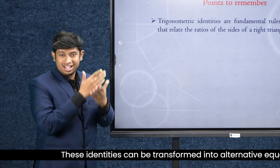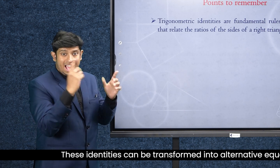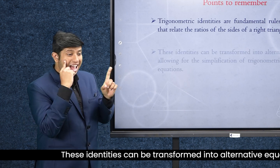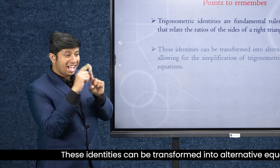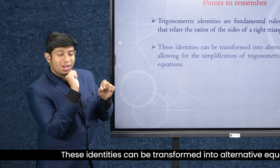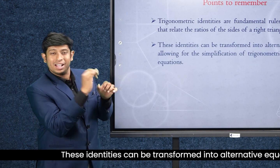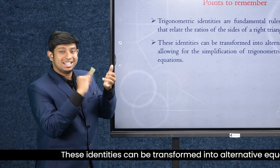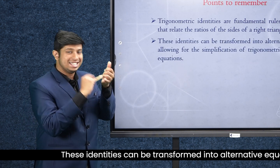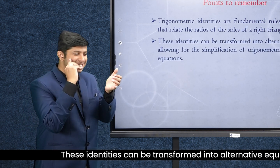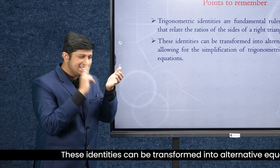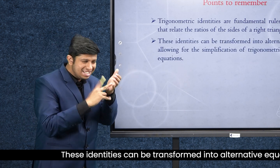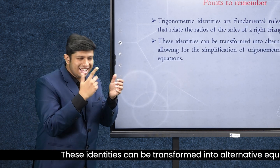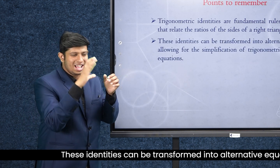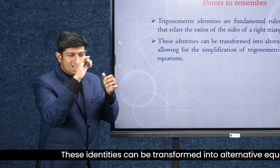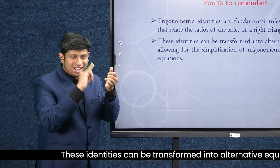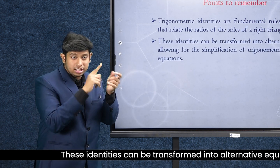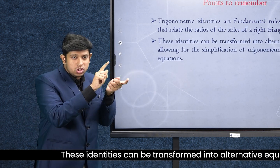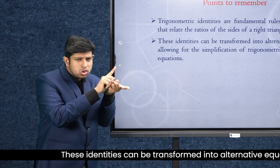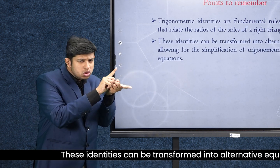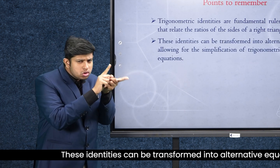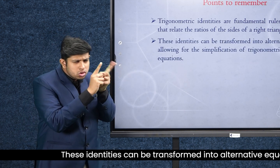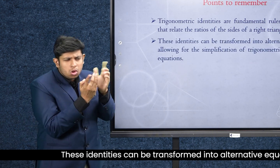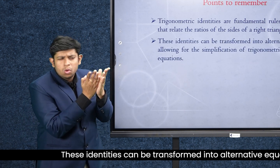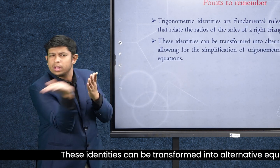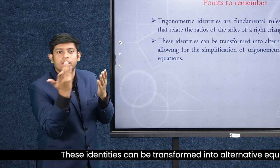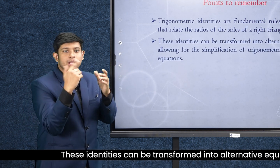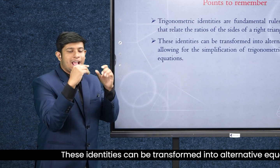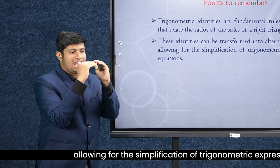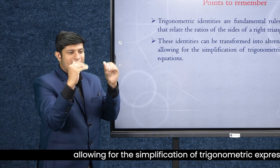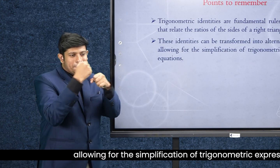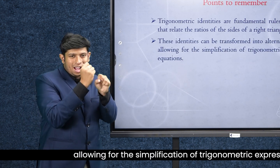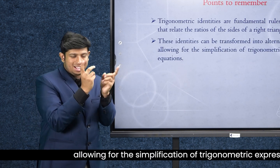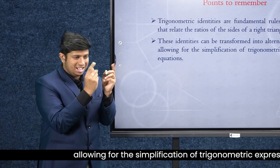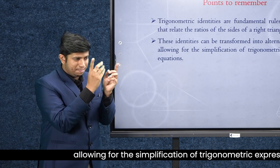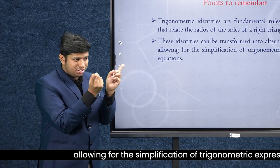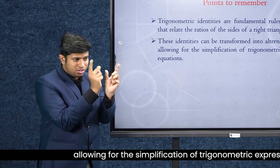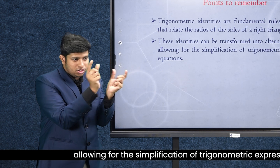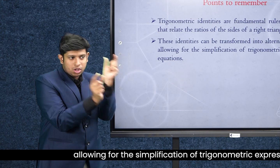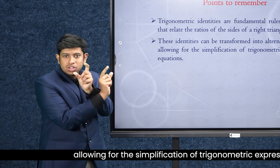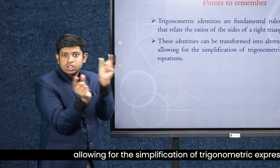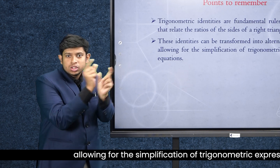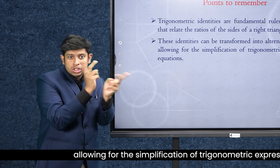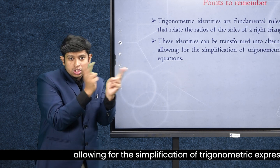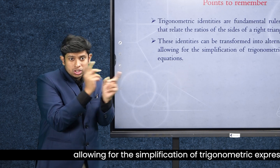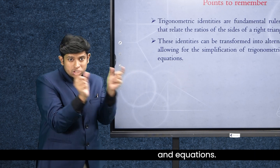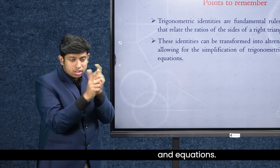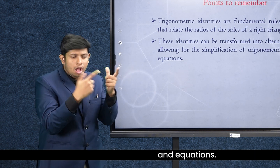These identities can be transformed into alternative equal forms, allowing for the simplification of trigonometric expressions and